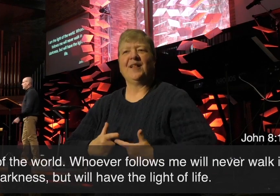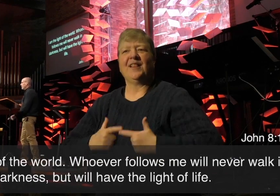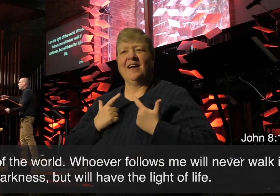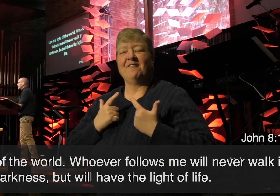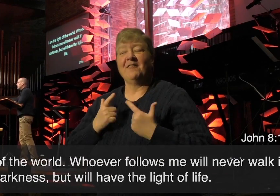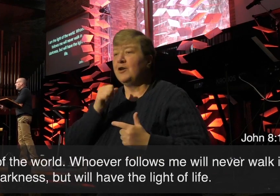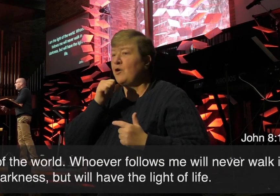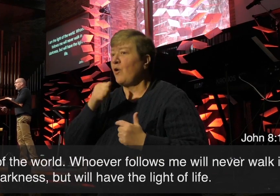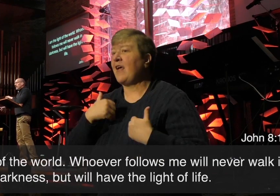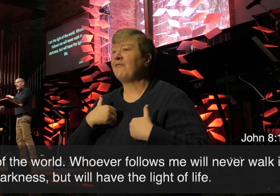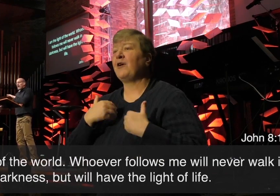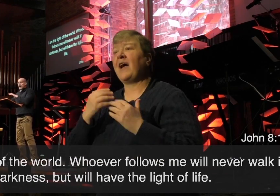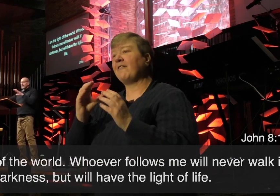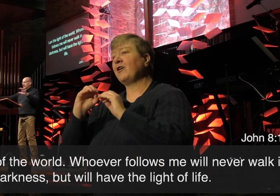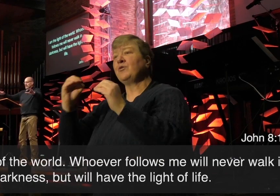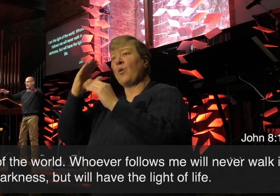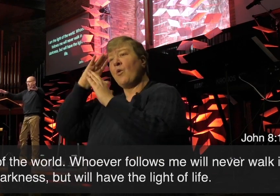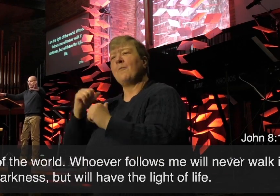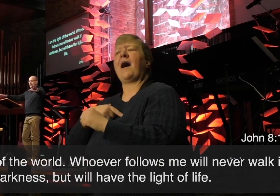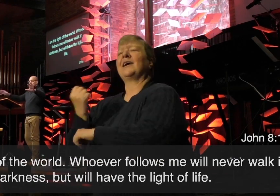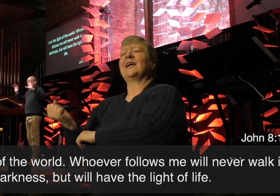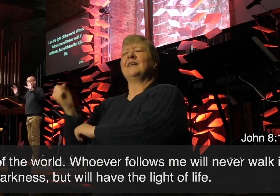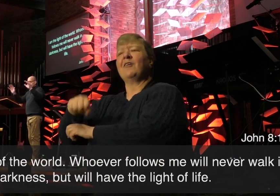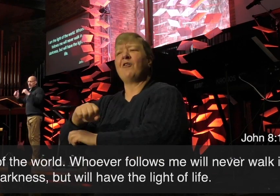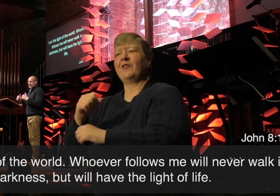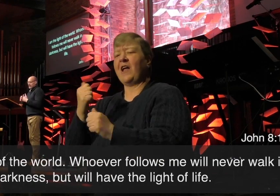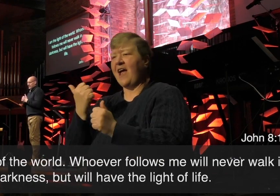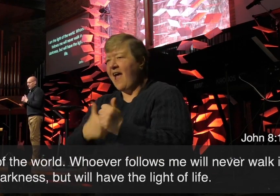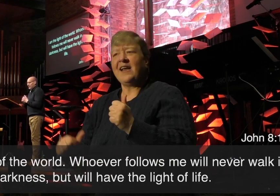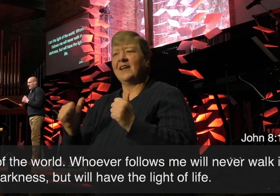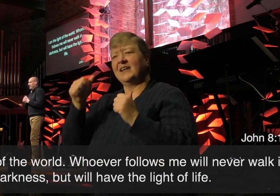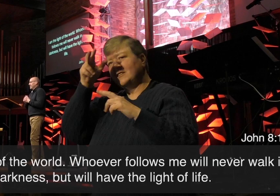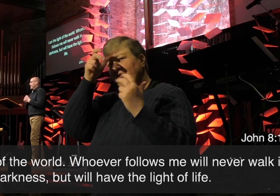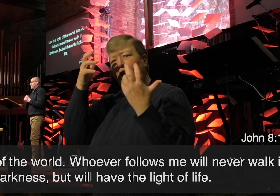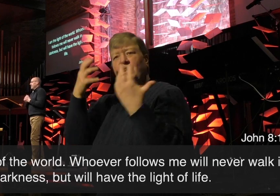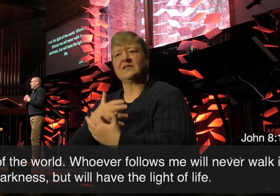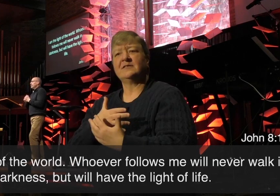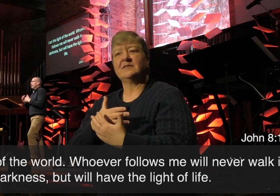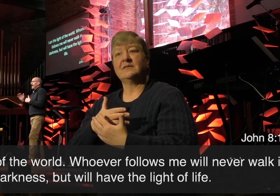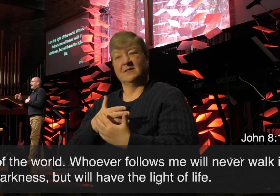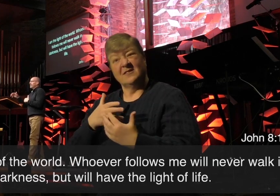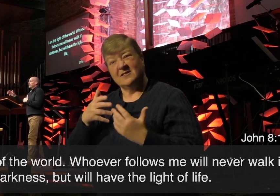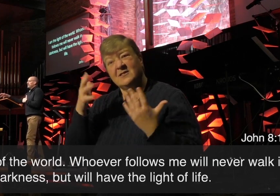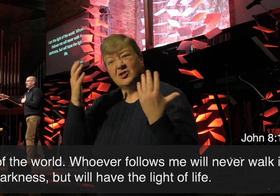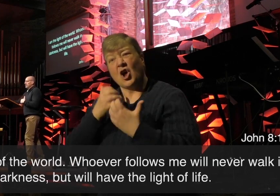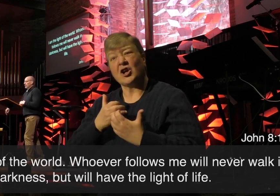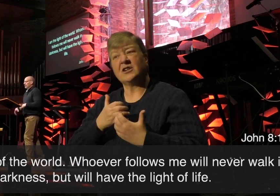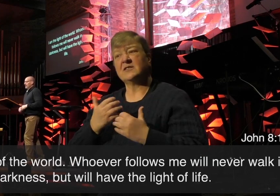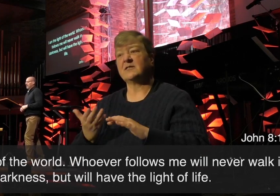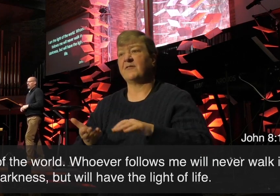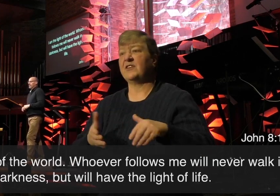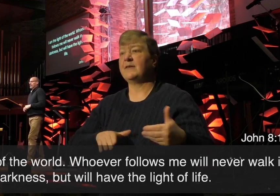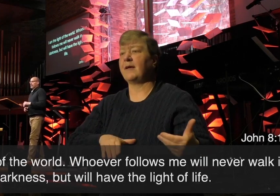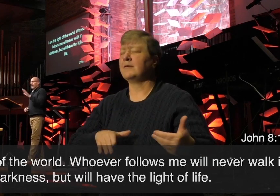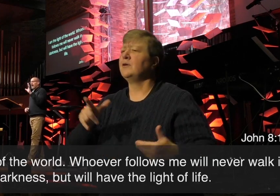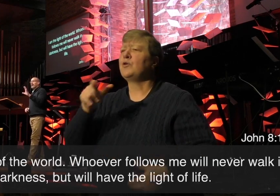because I have overcome any darkness that you will face, even the darkness of death. You don't have to be lonely, for